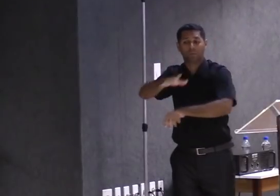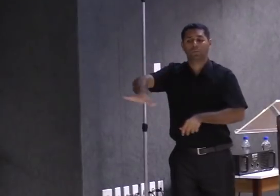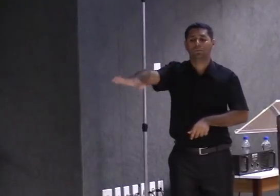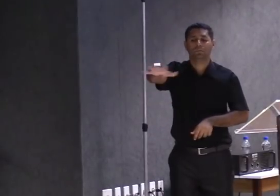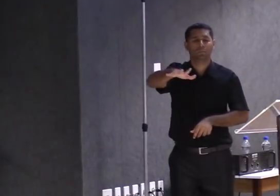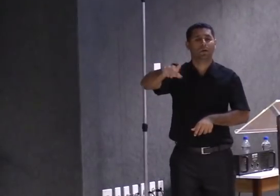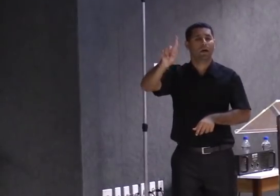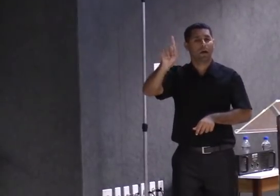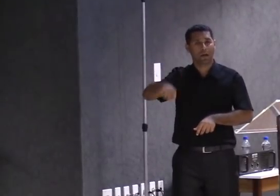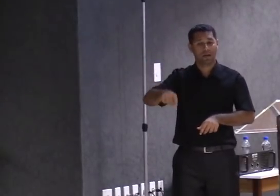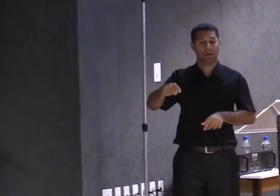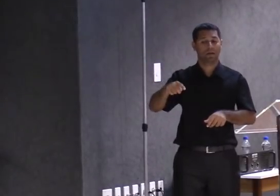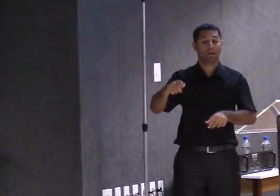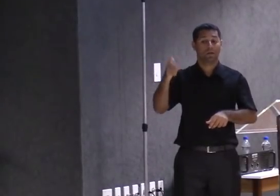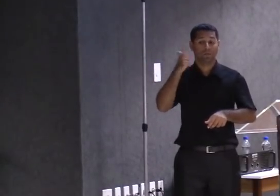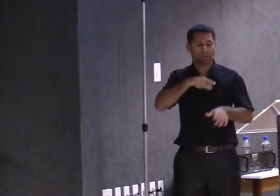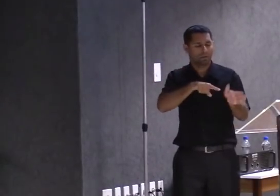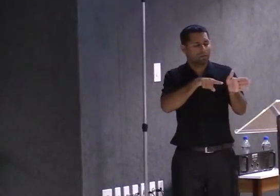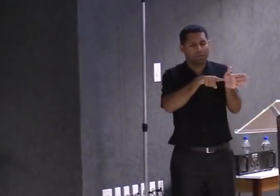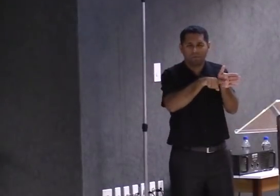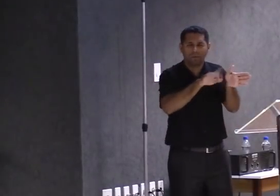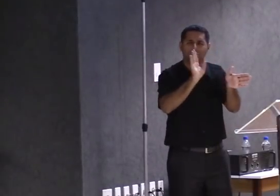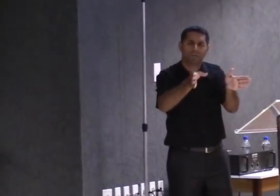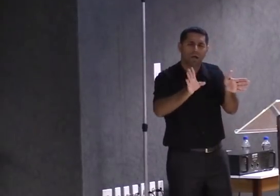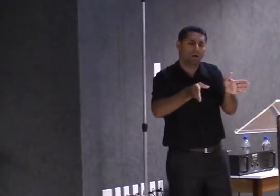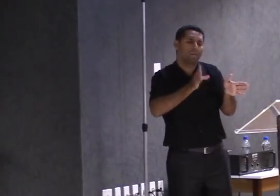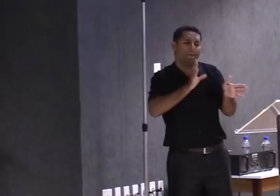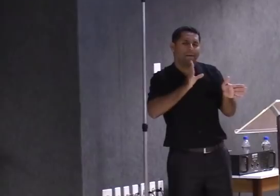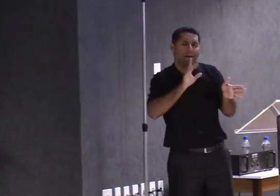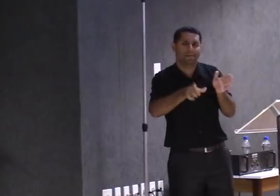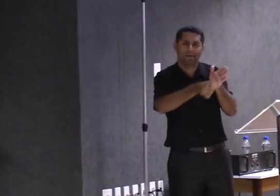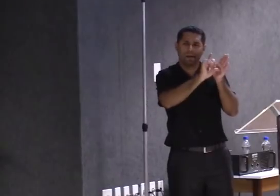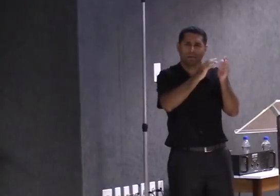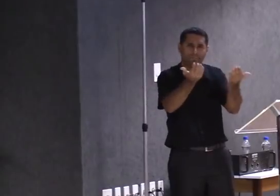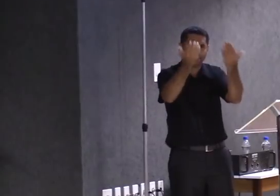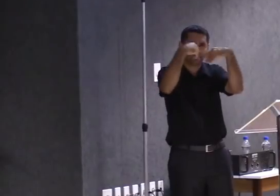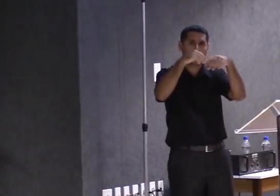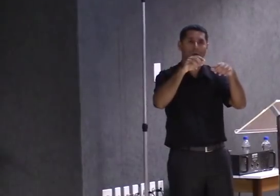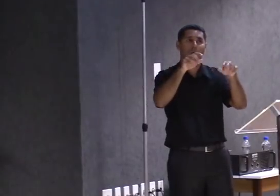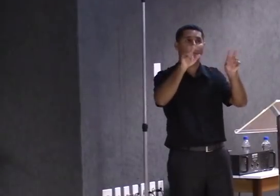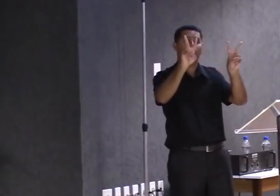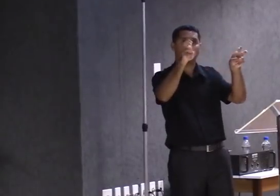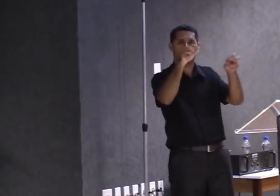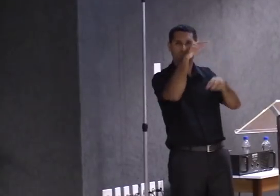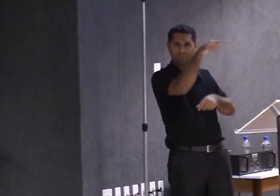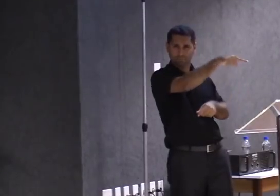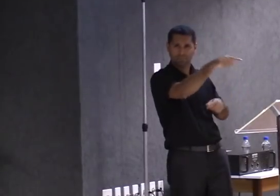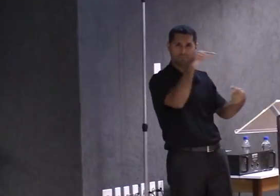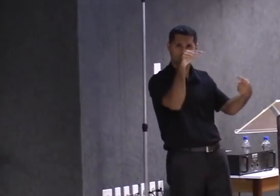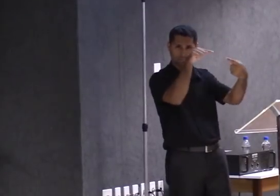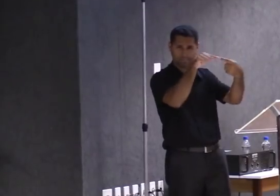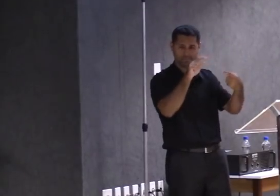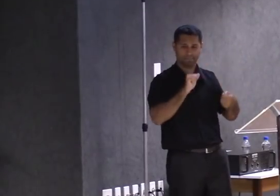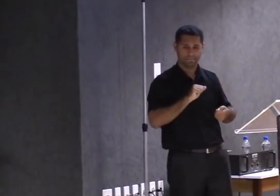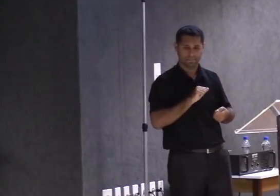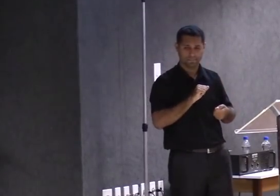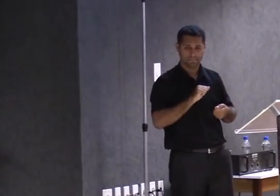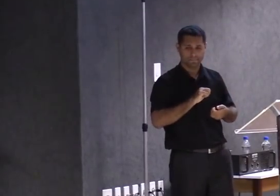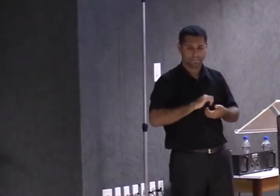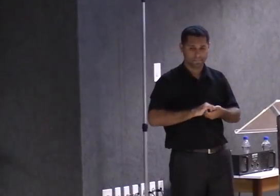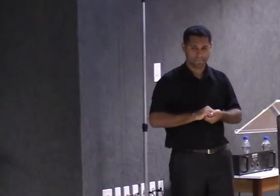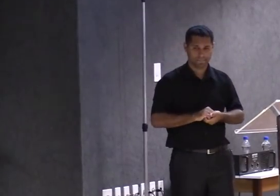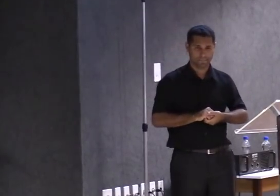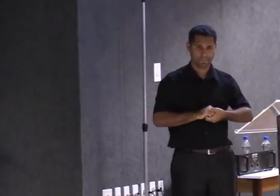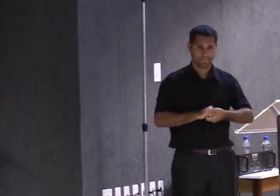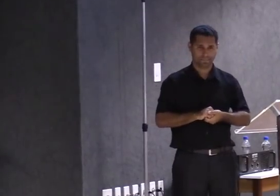algum material para que eles possam verificar o que eles já sabem a respeito do tema. So in the classroom we don't have to explain